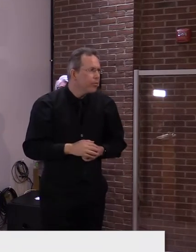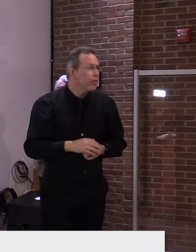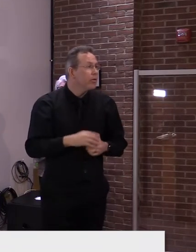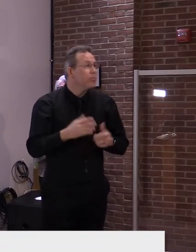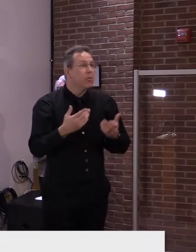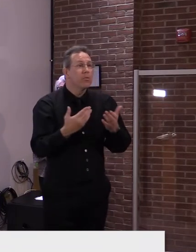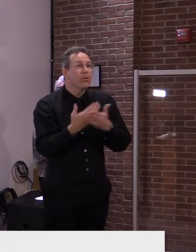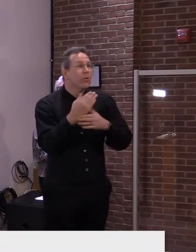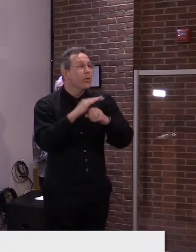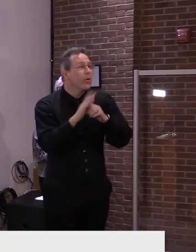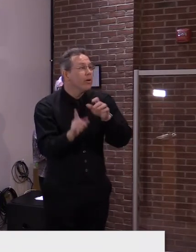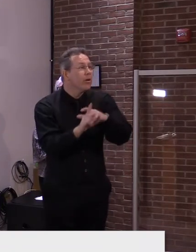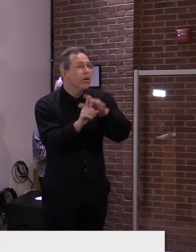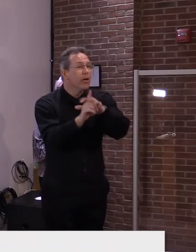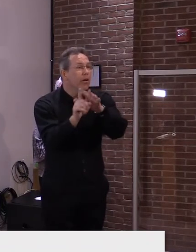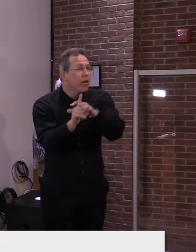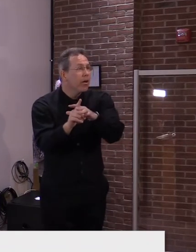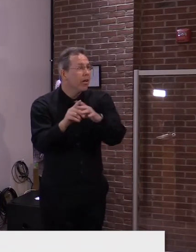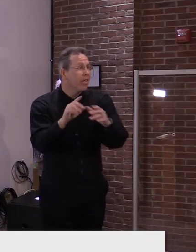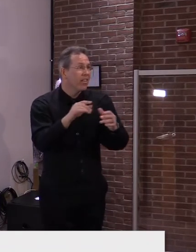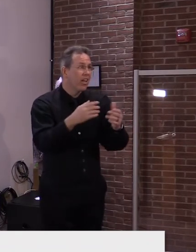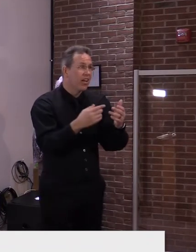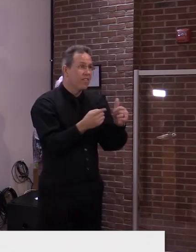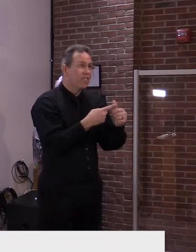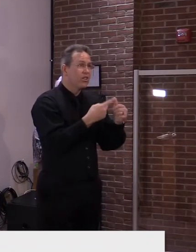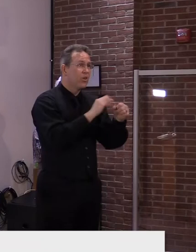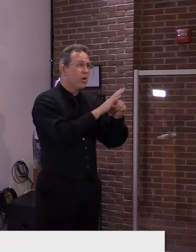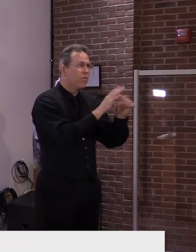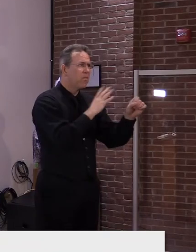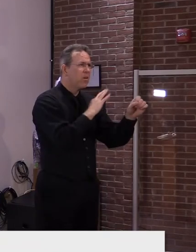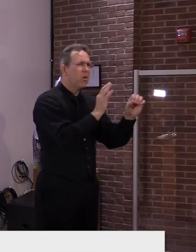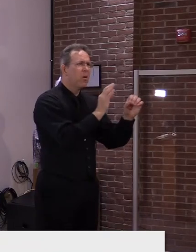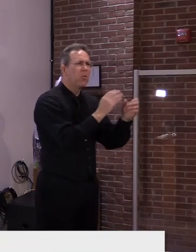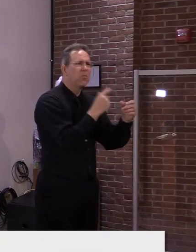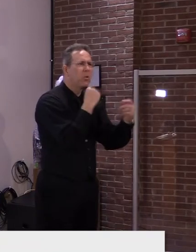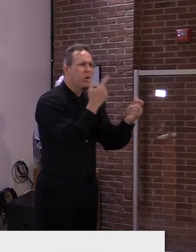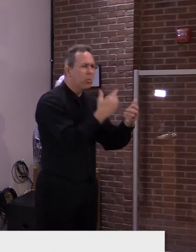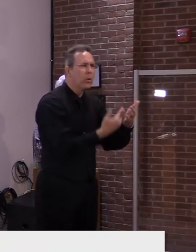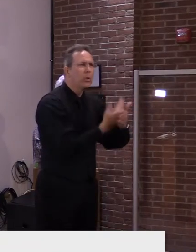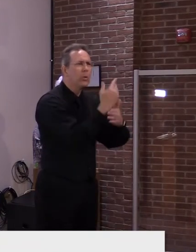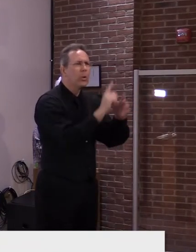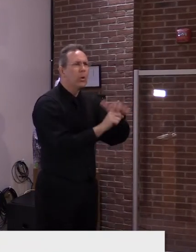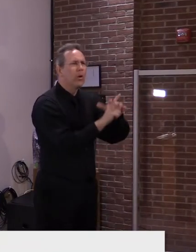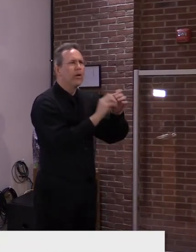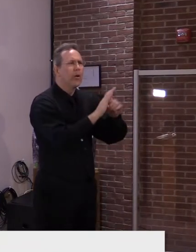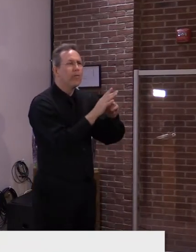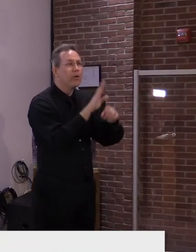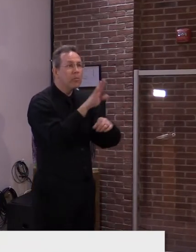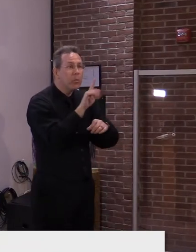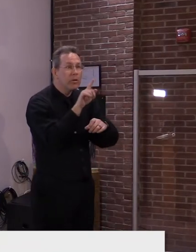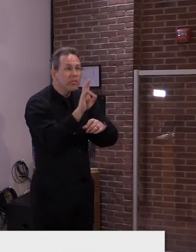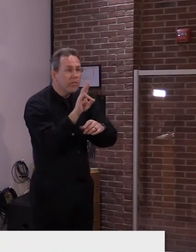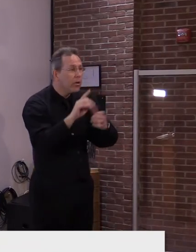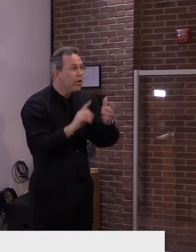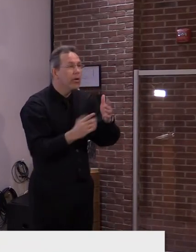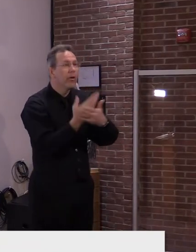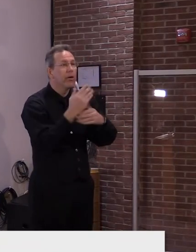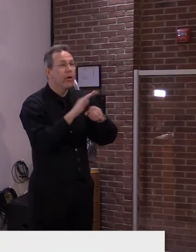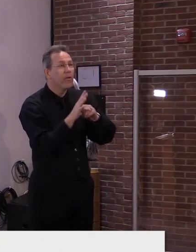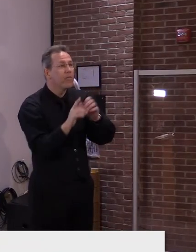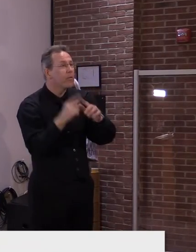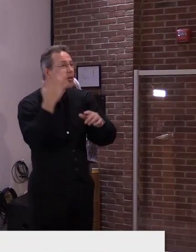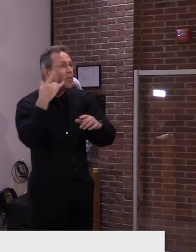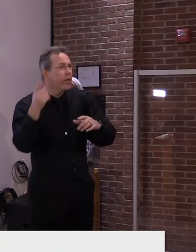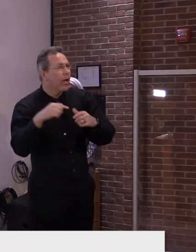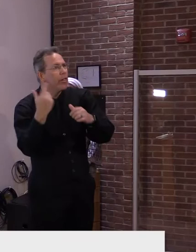adequately cover them or just cover them in a way that protects you, but you could use more